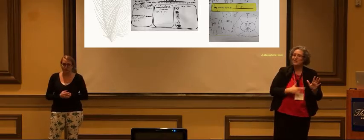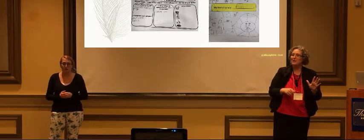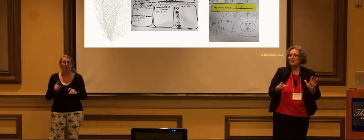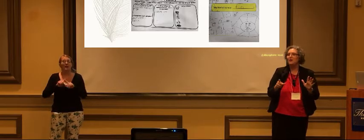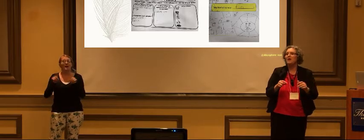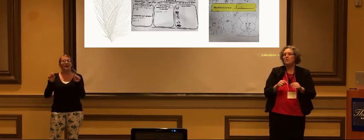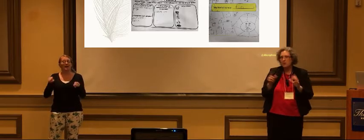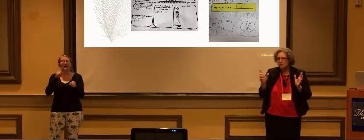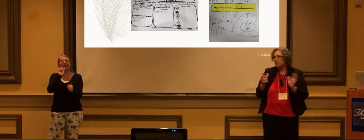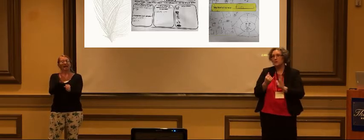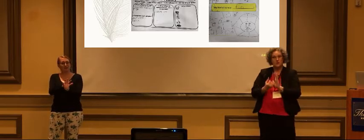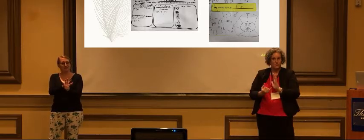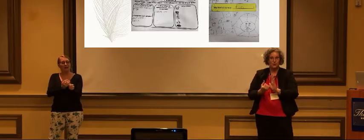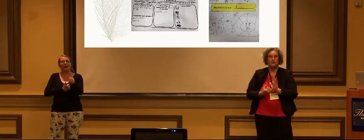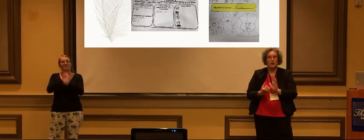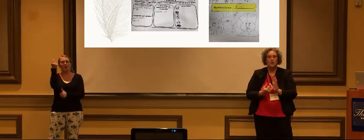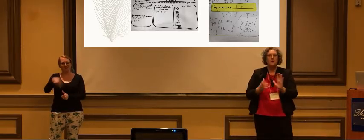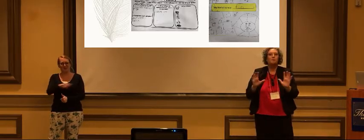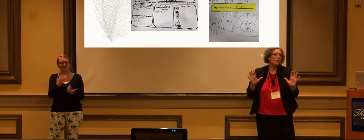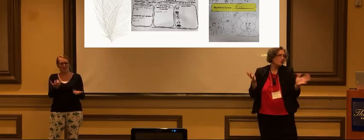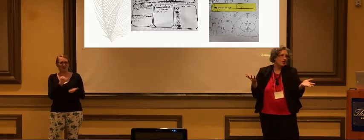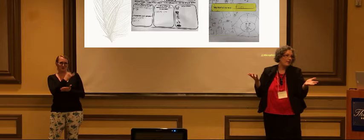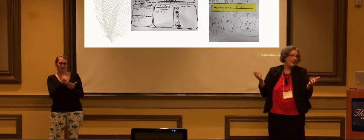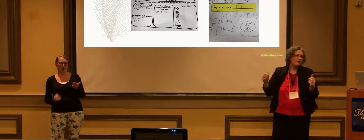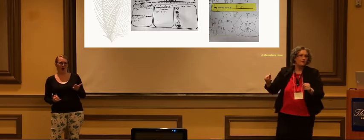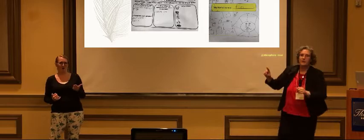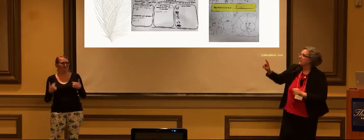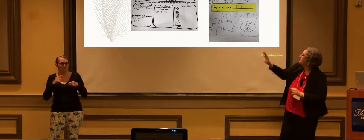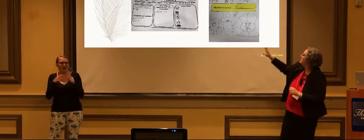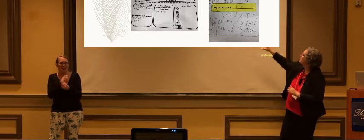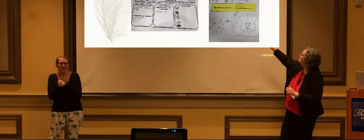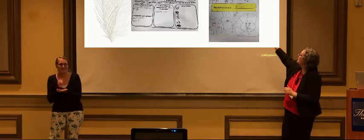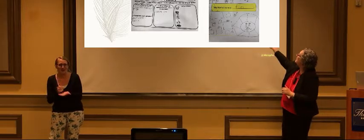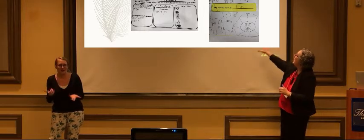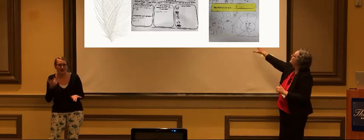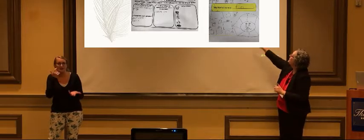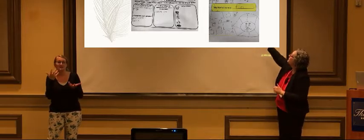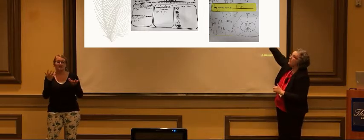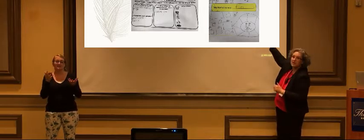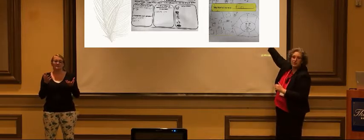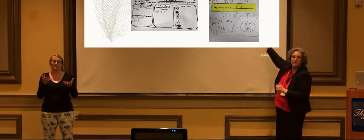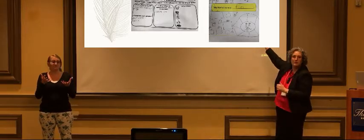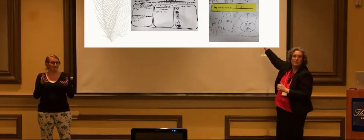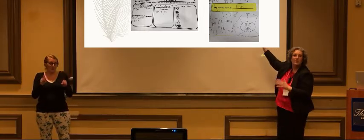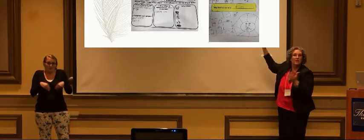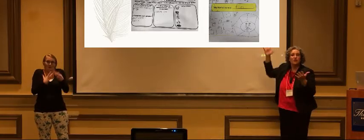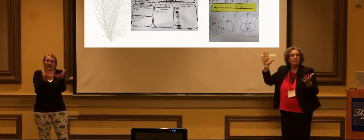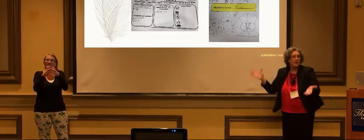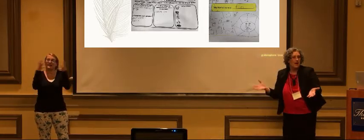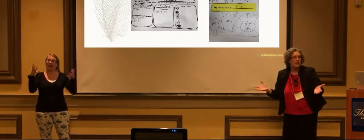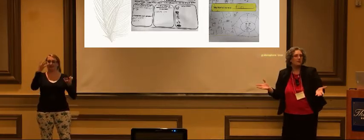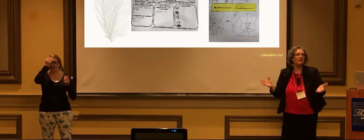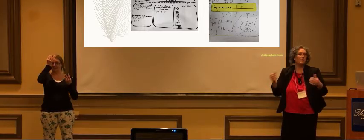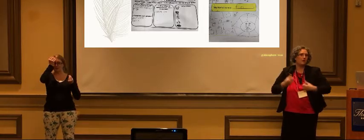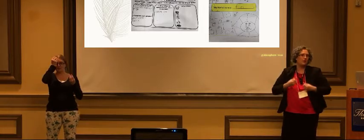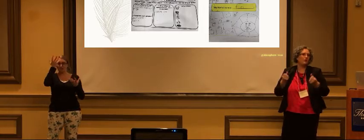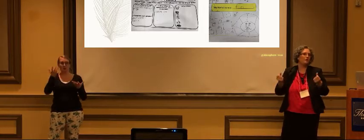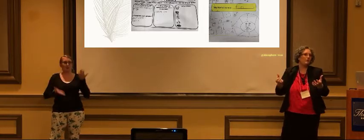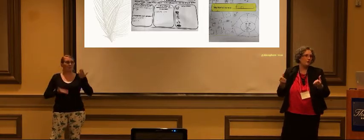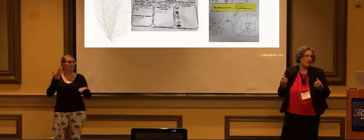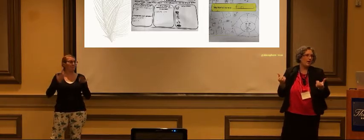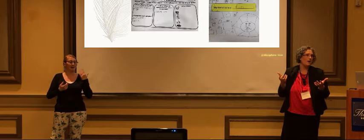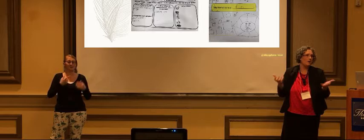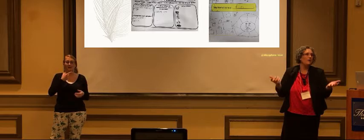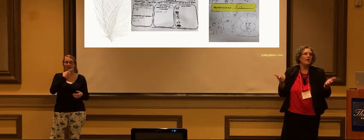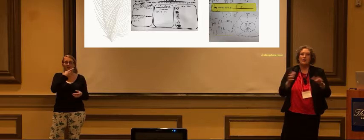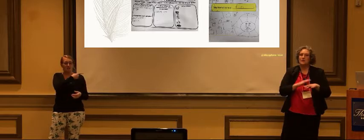can guarantee you, most of them just want to draw. Which I love, because this gives a lot of information that she may not have been able to